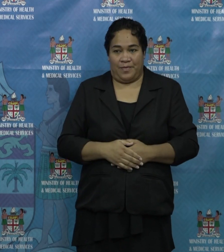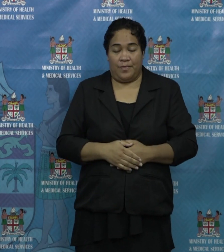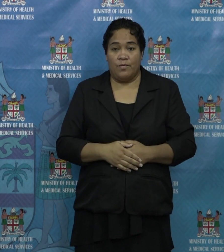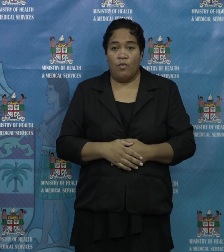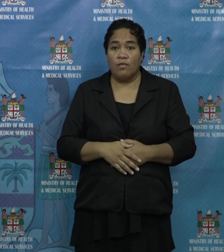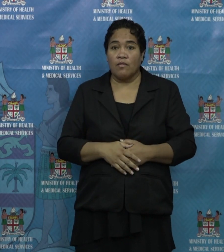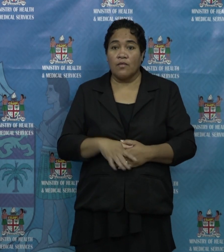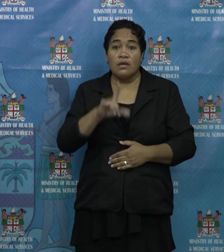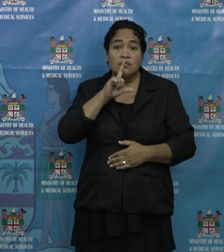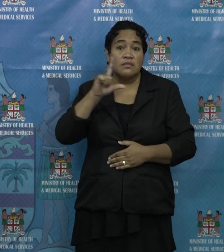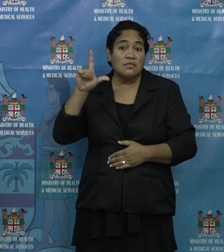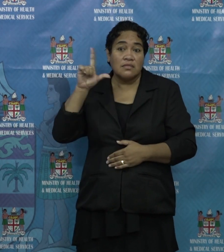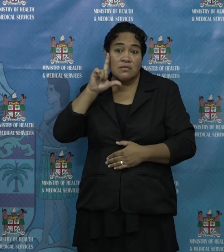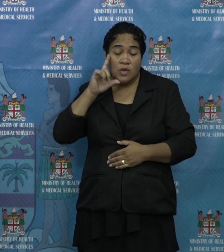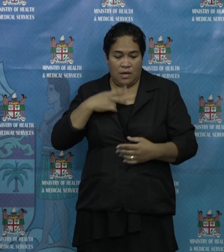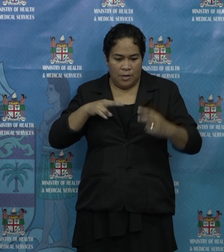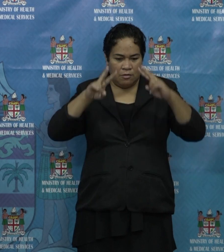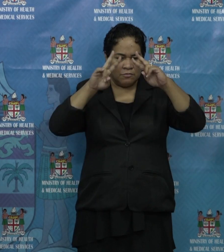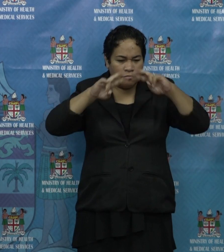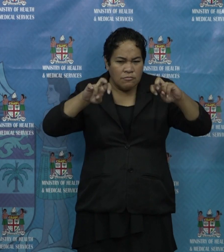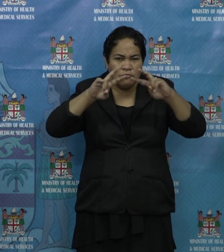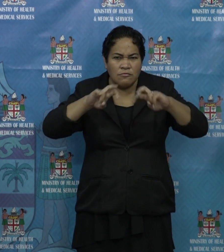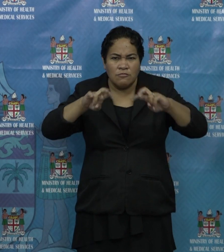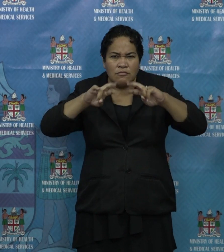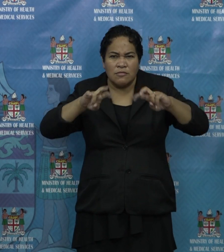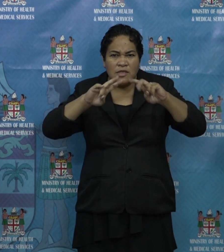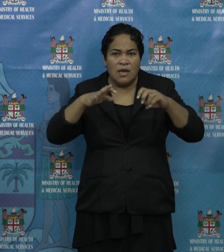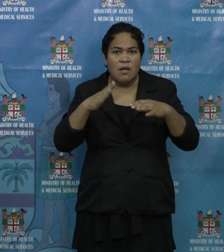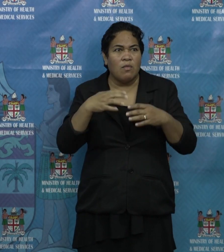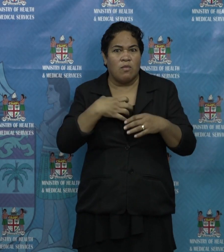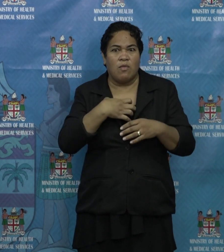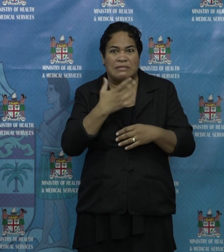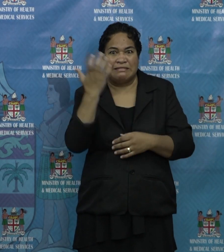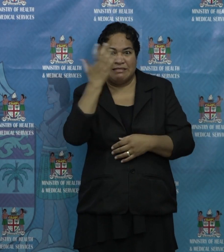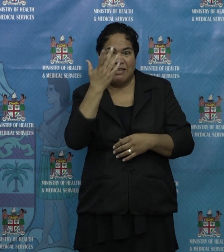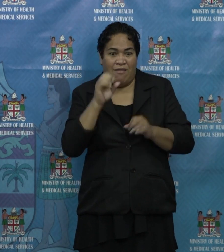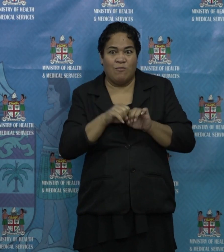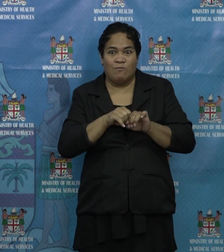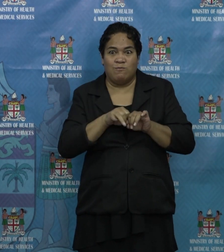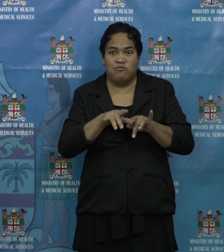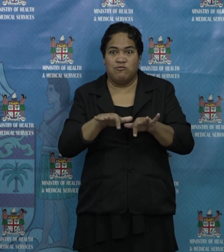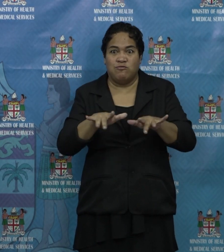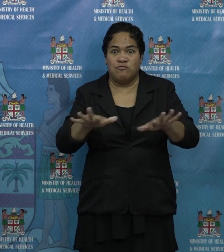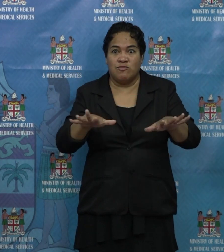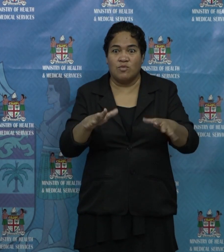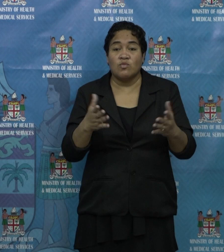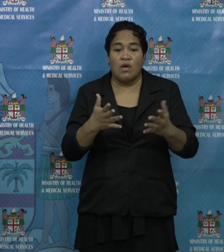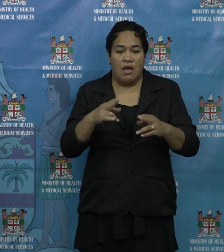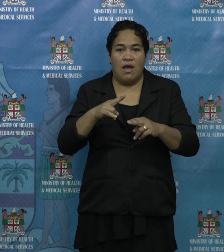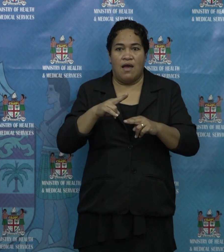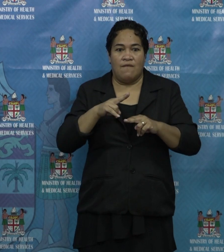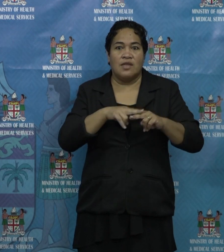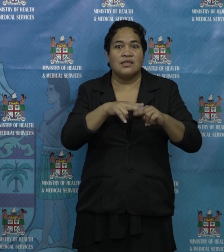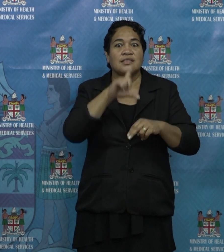Since yesterday, we've been investigating the potential for further exposure of COVID-19 in the Fiji